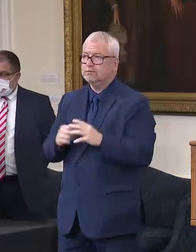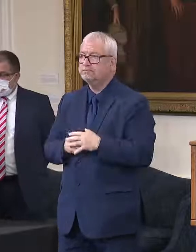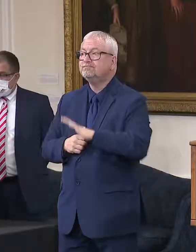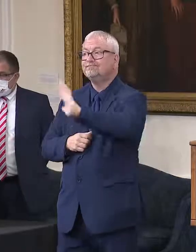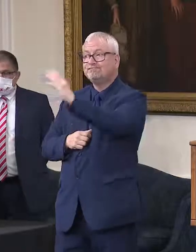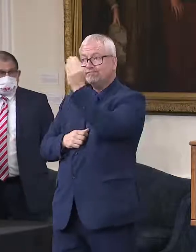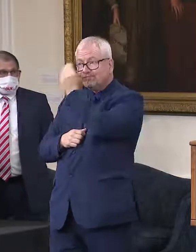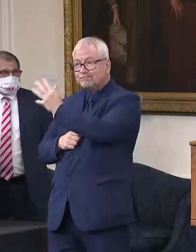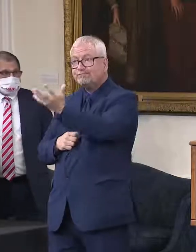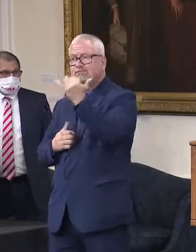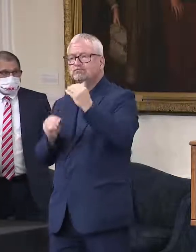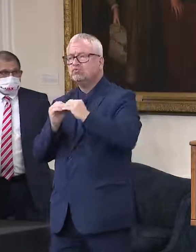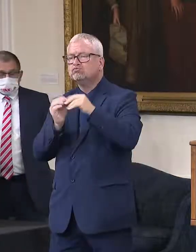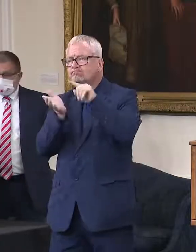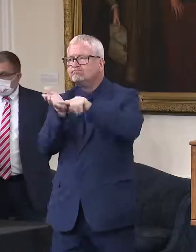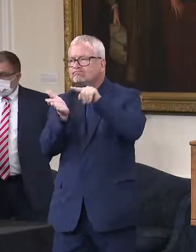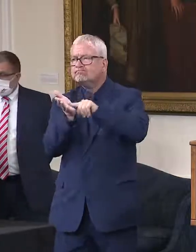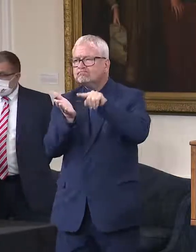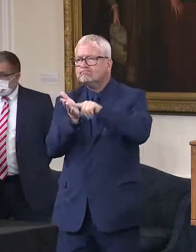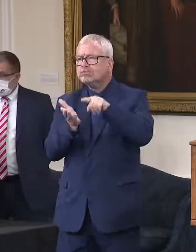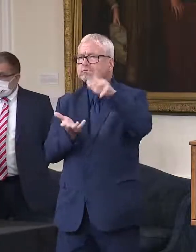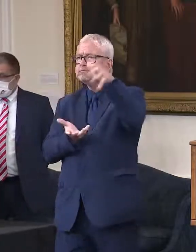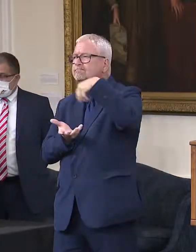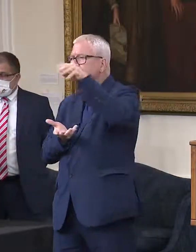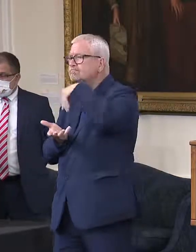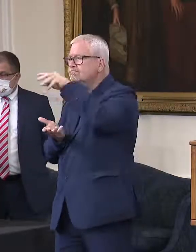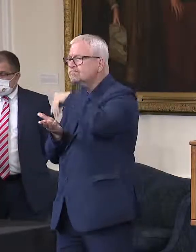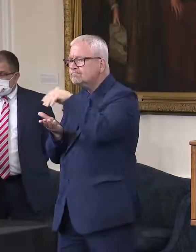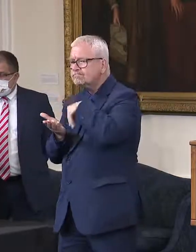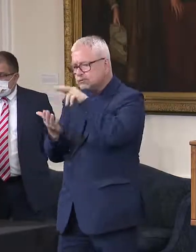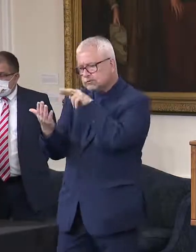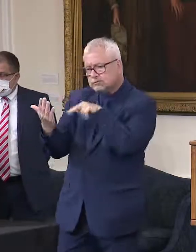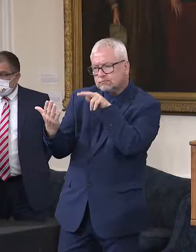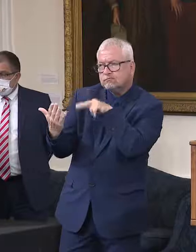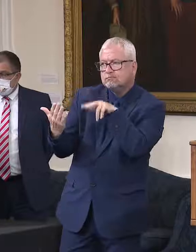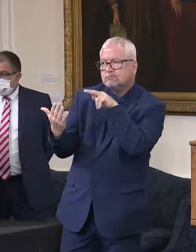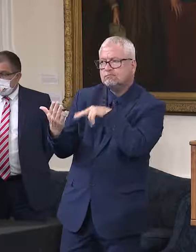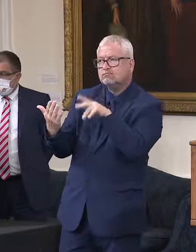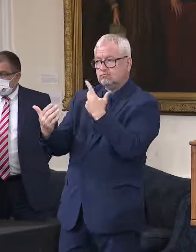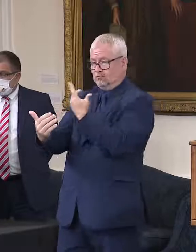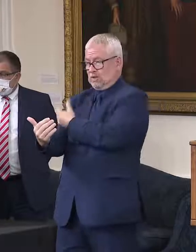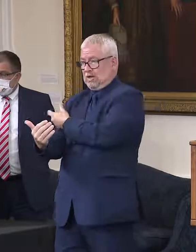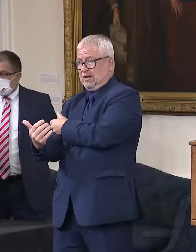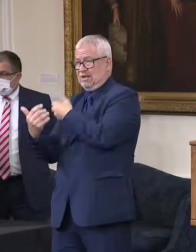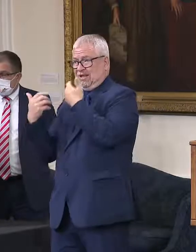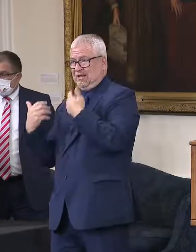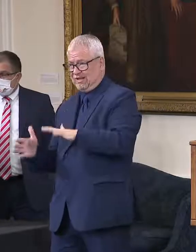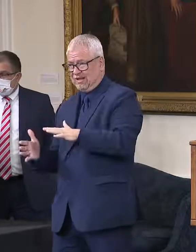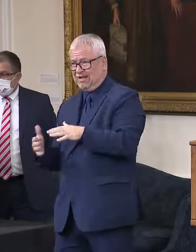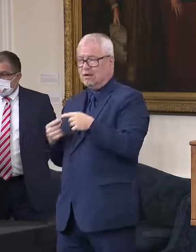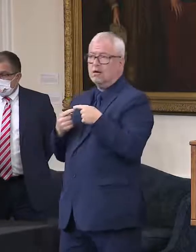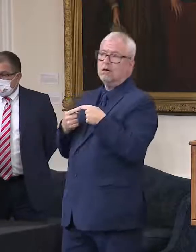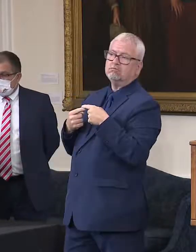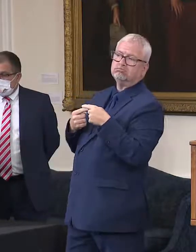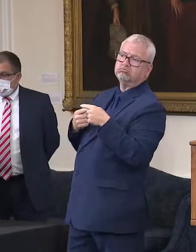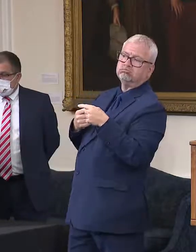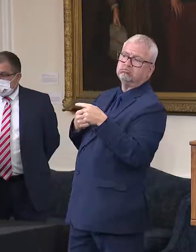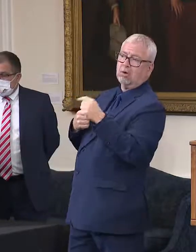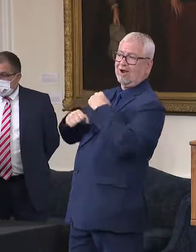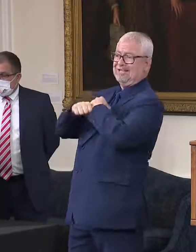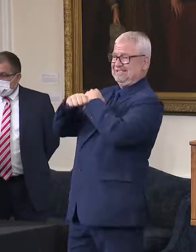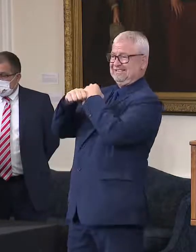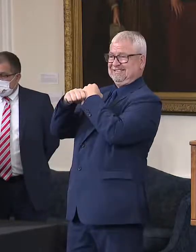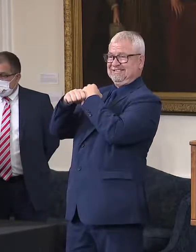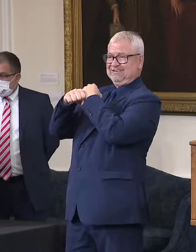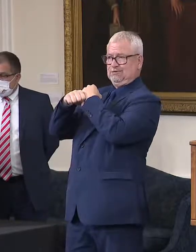have collected clearly does show that the level of protection does wane over time, beginning really